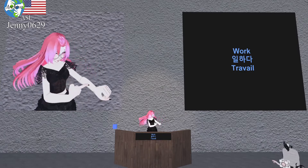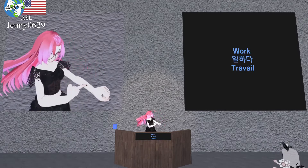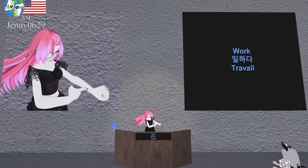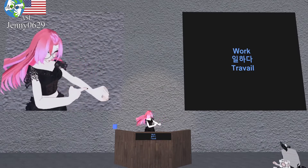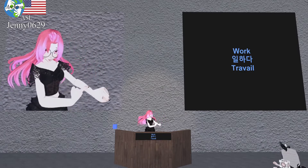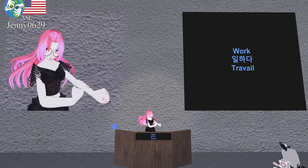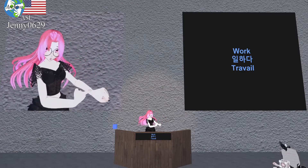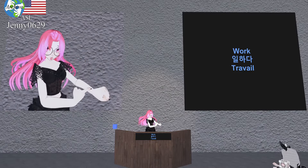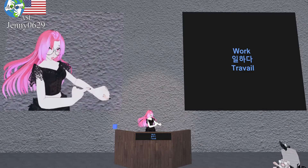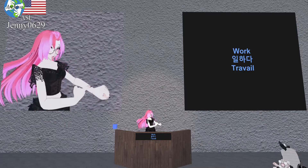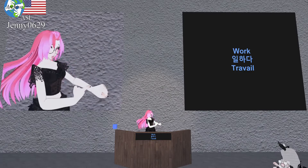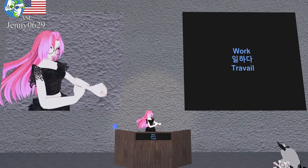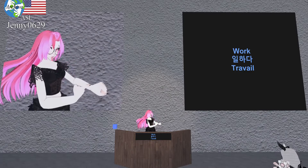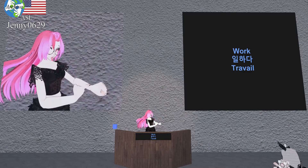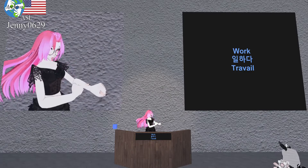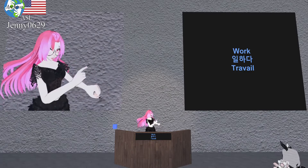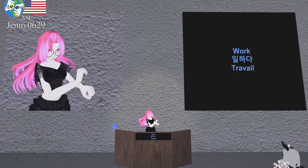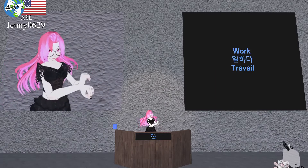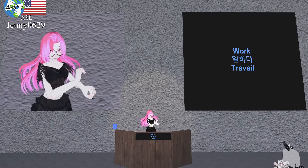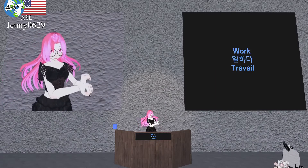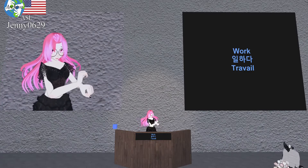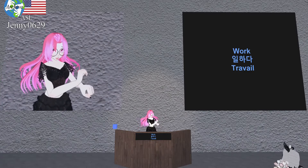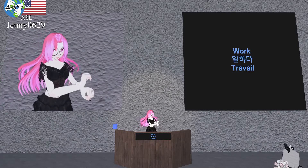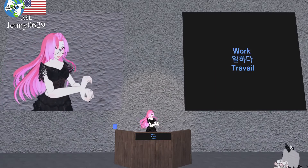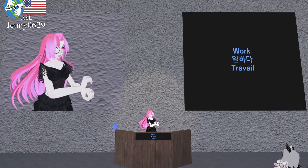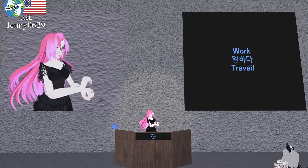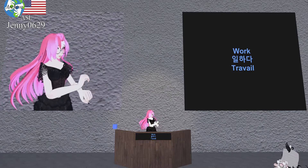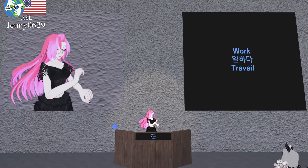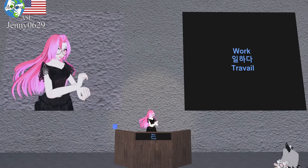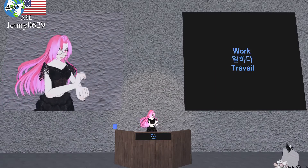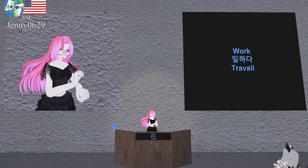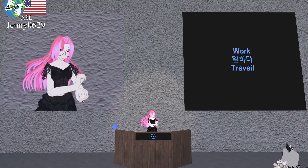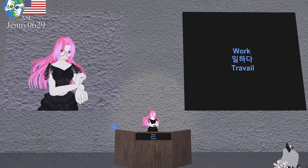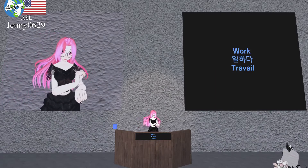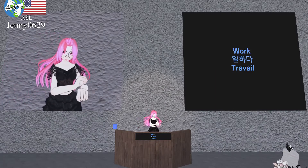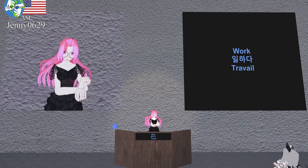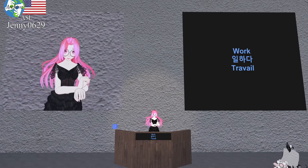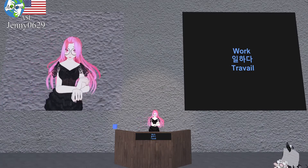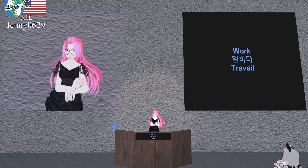fists, one on top of the other, like this.